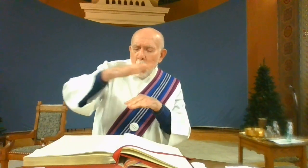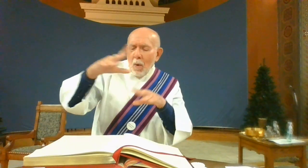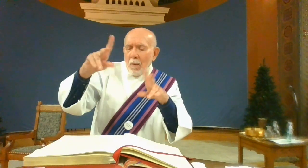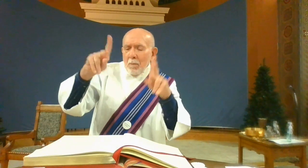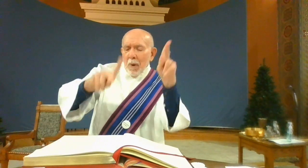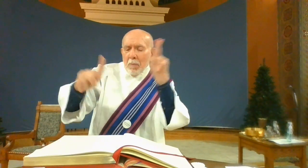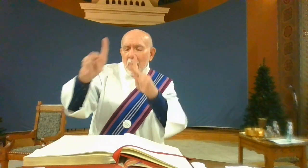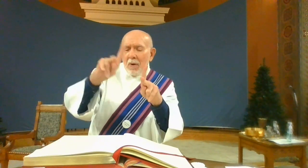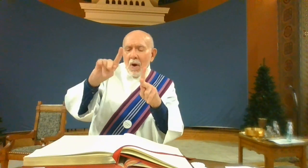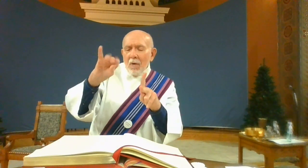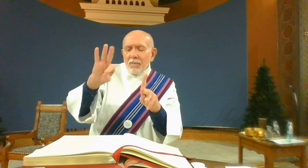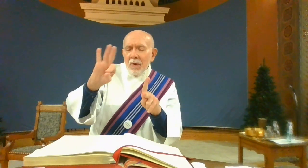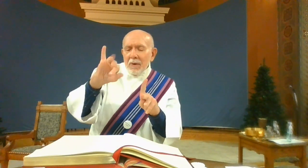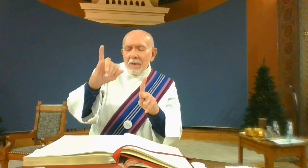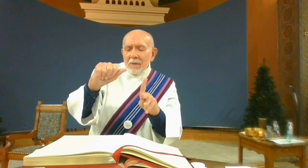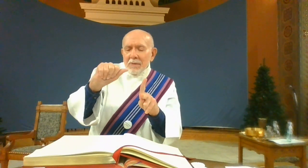And of his kingdom,